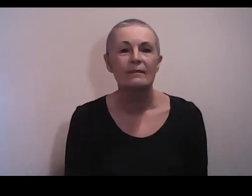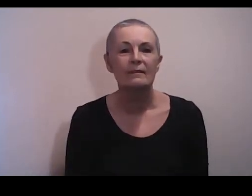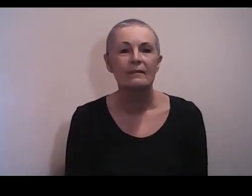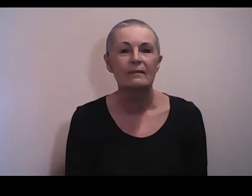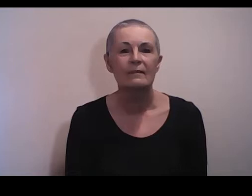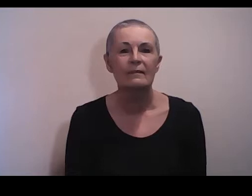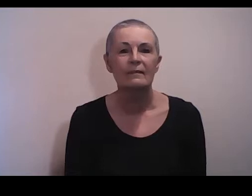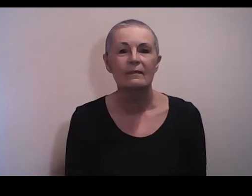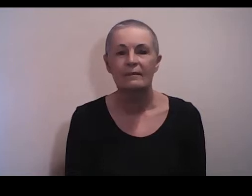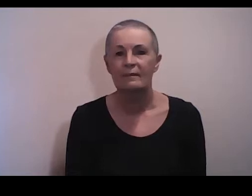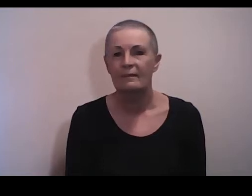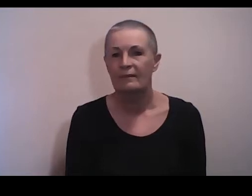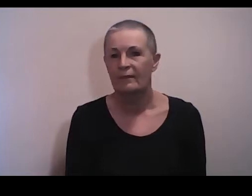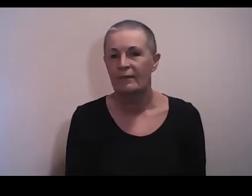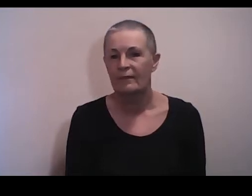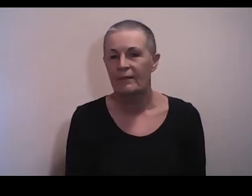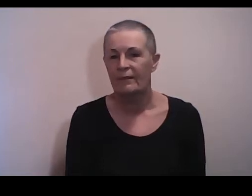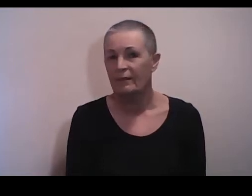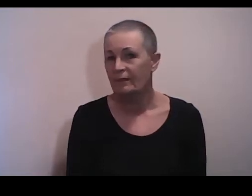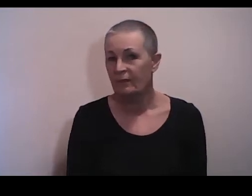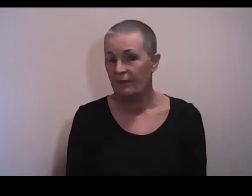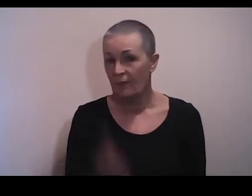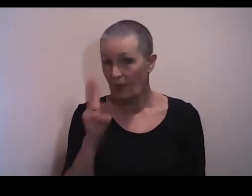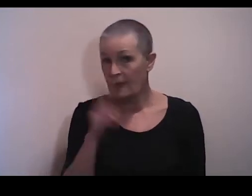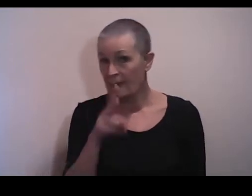I'll just turn sideways a little bit so you can see.